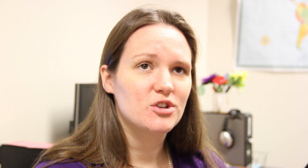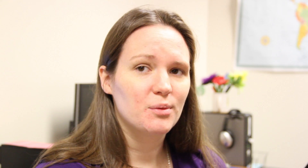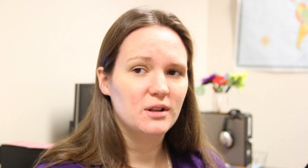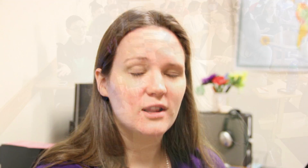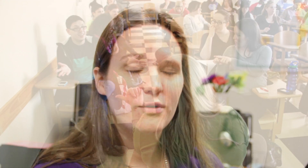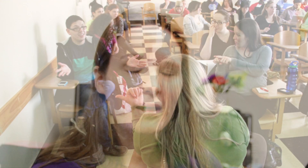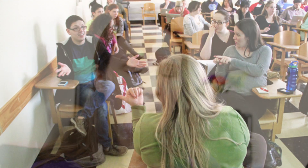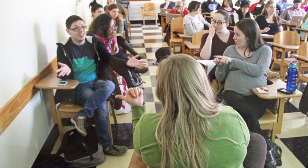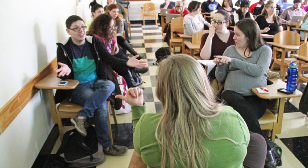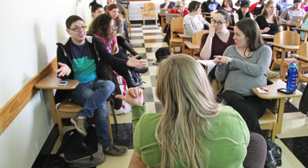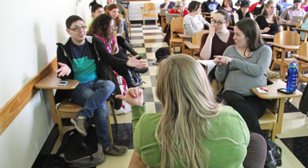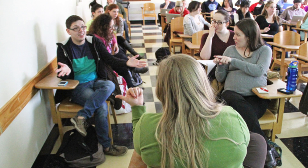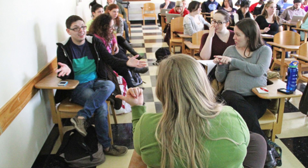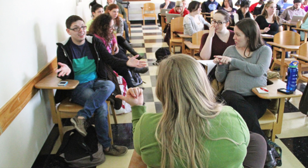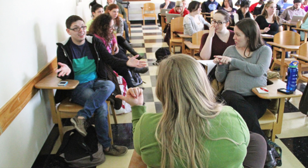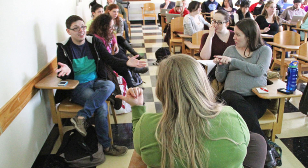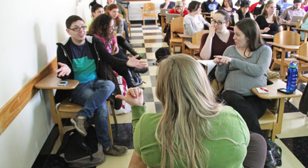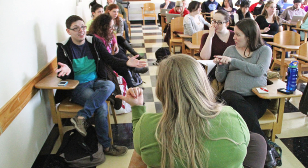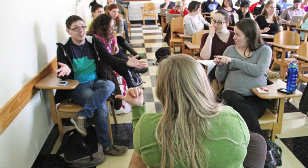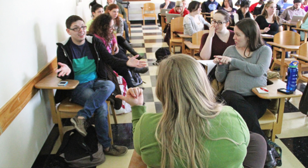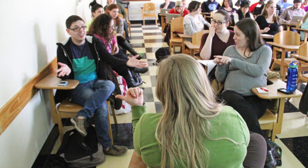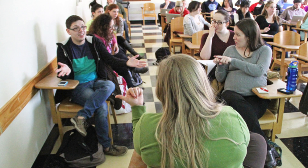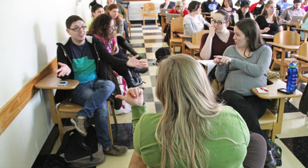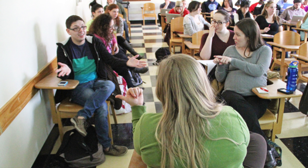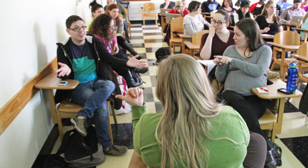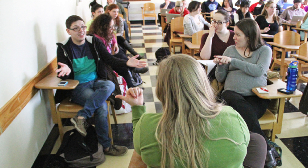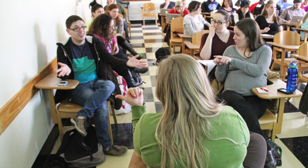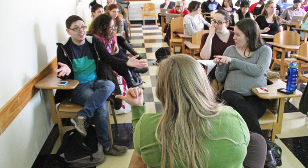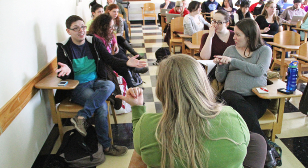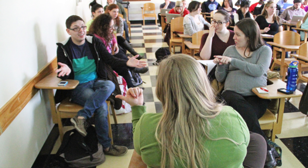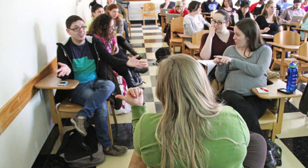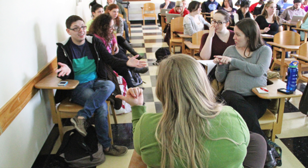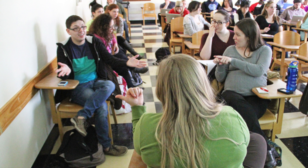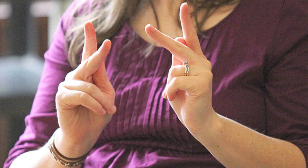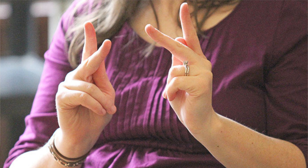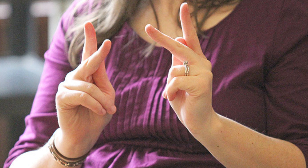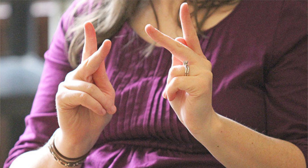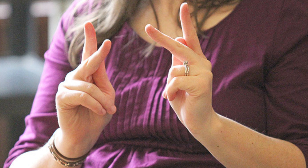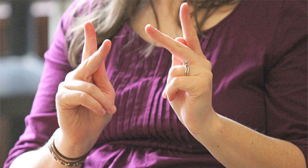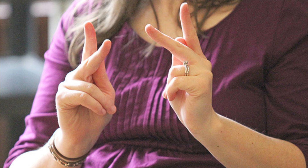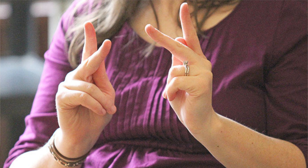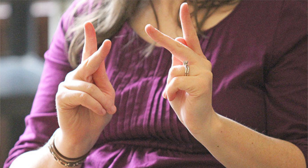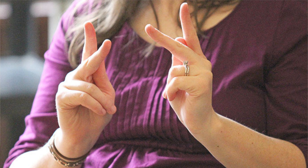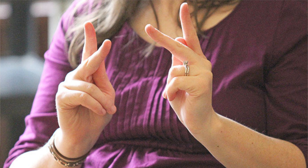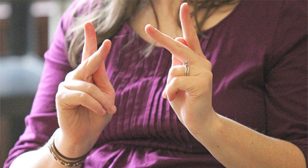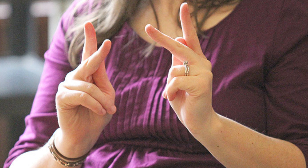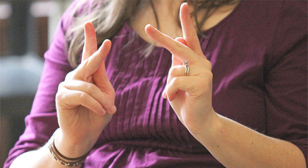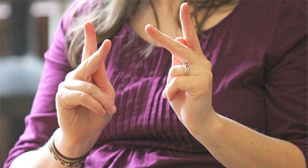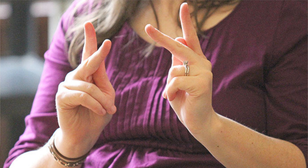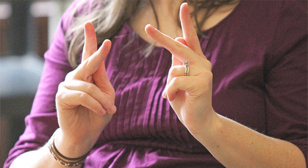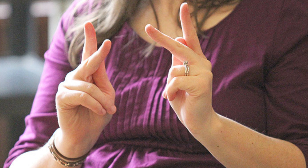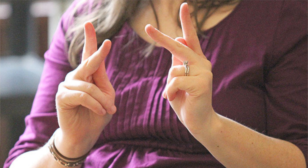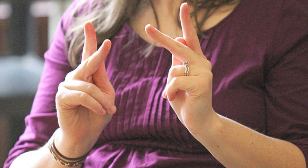want to make sure we're really available for that. It's important to talk to them and see where on the language spectrum their language is. With